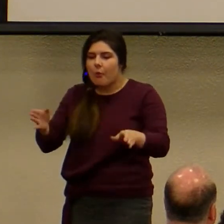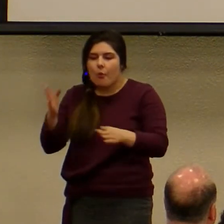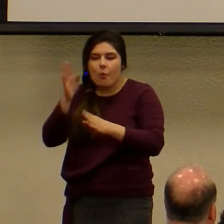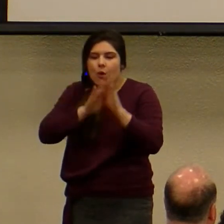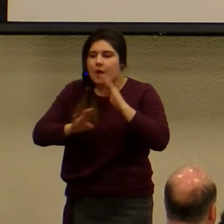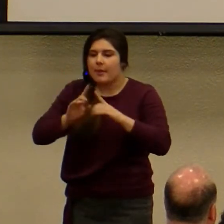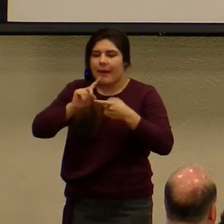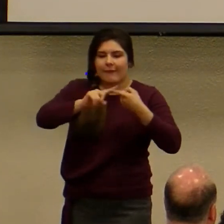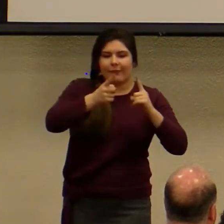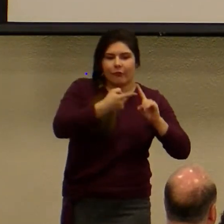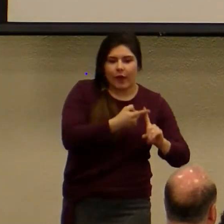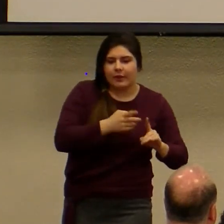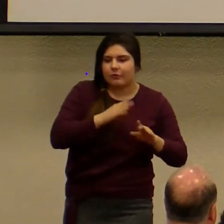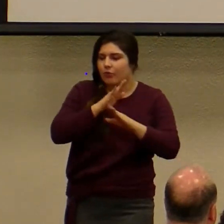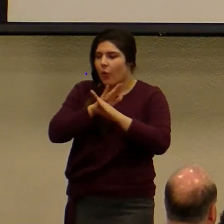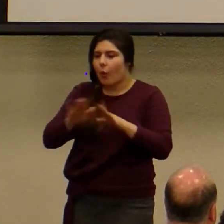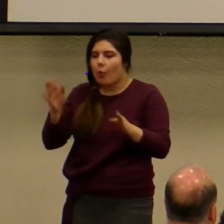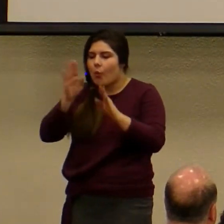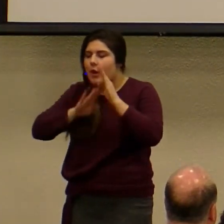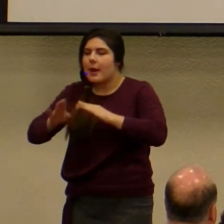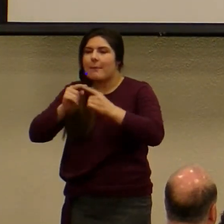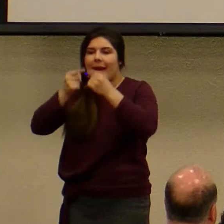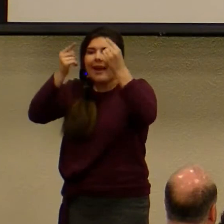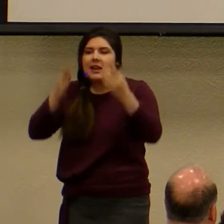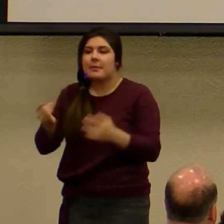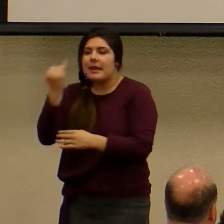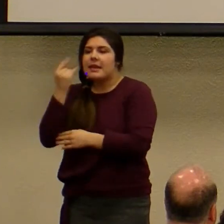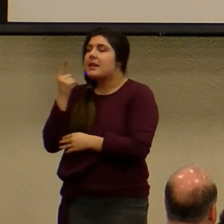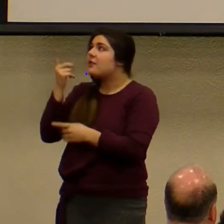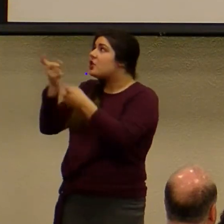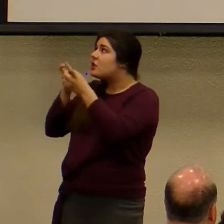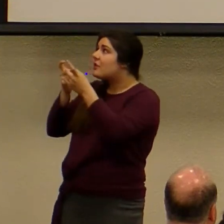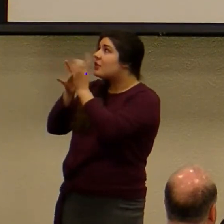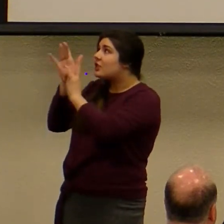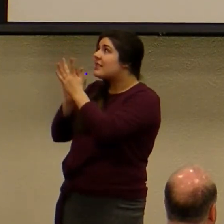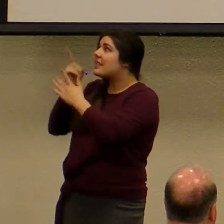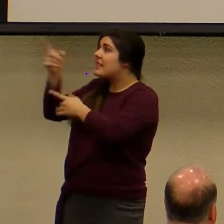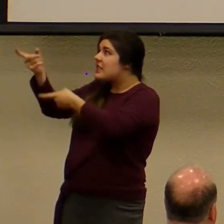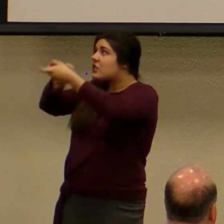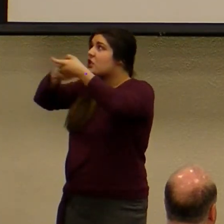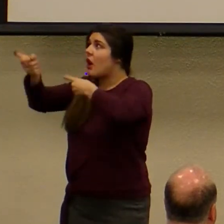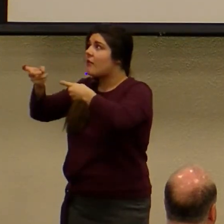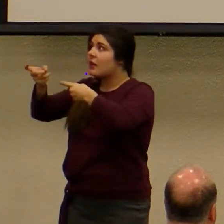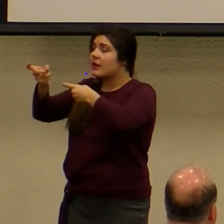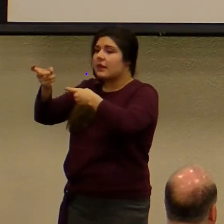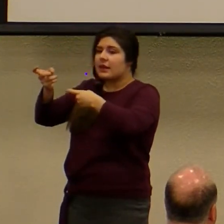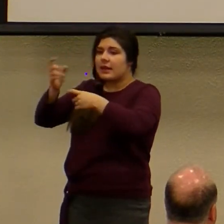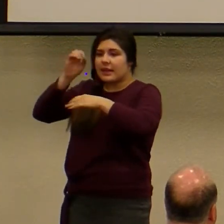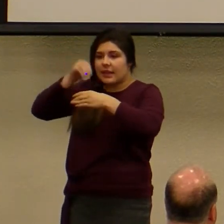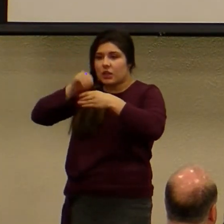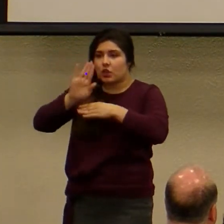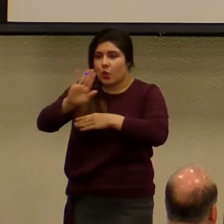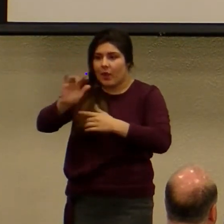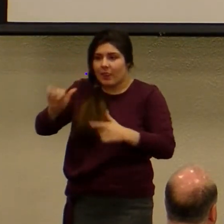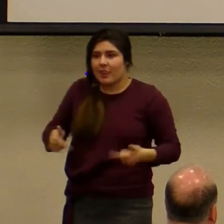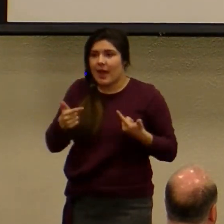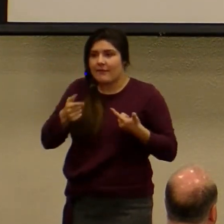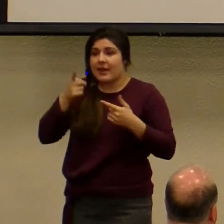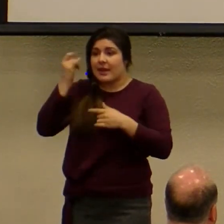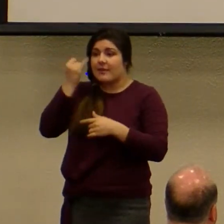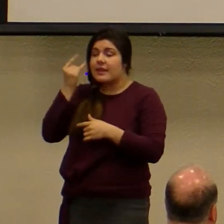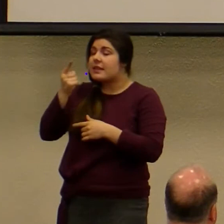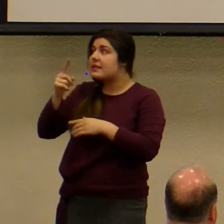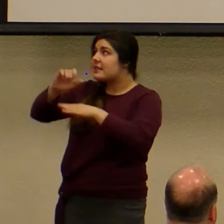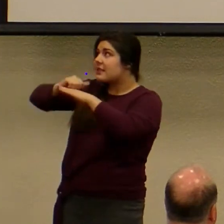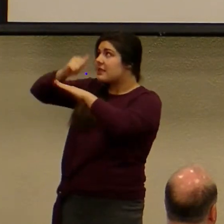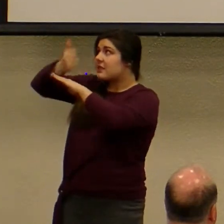friends. You shouldn't worry about enemies. If Jesus is sovereign in your life, if he's set apart and you have submitted